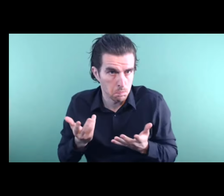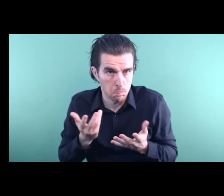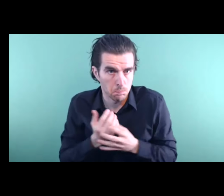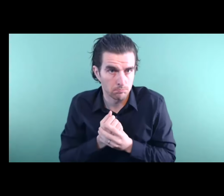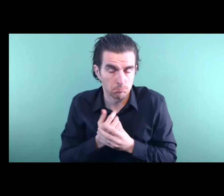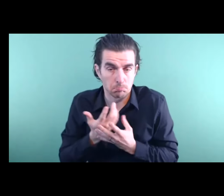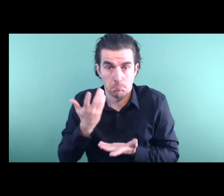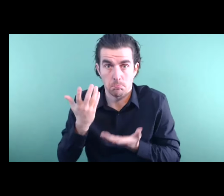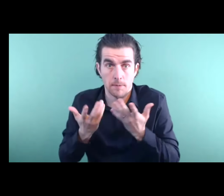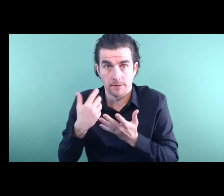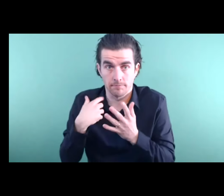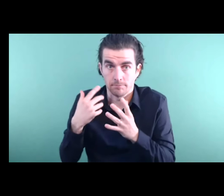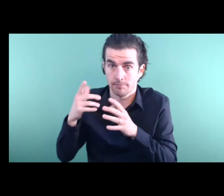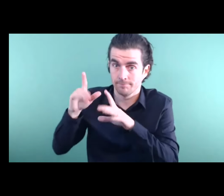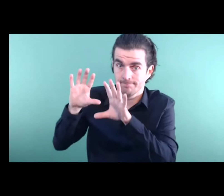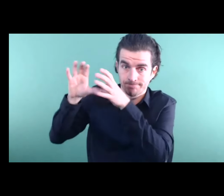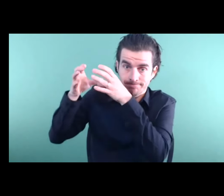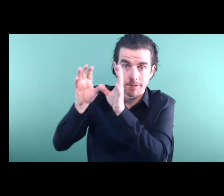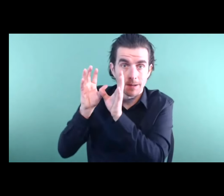what you said, Mark, about